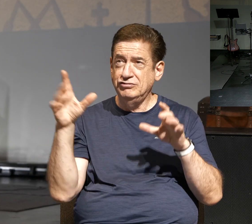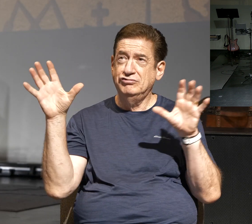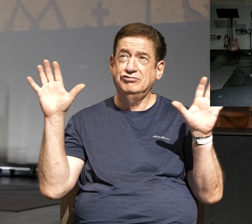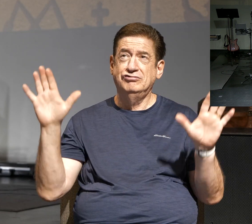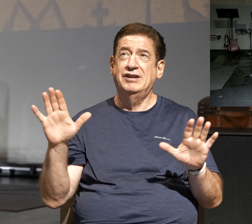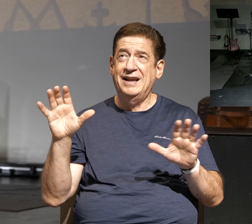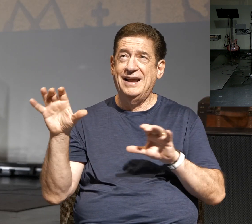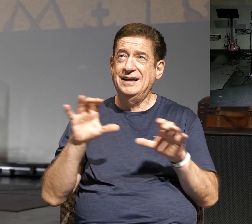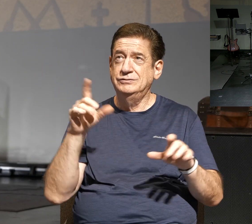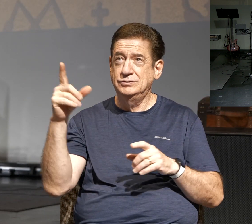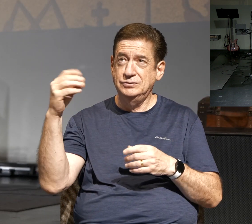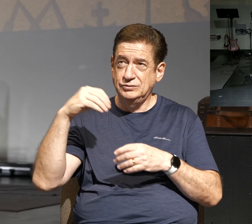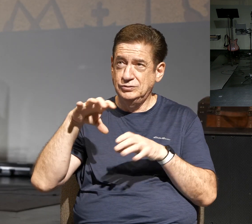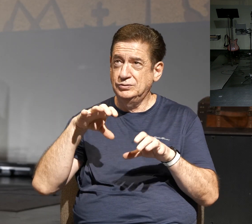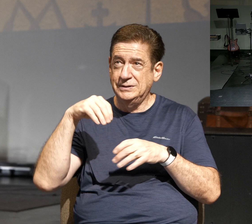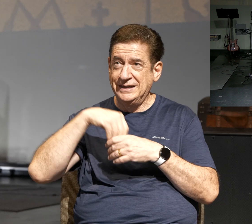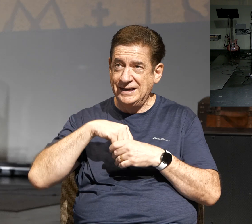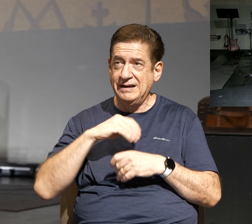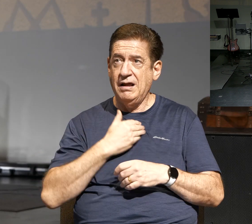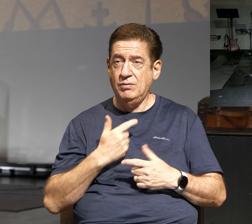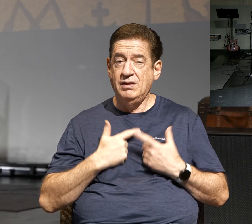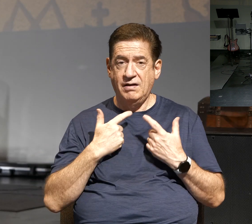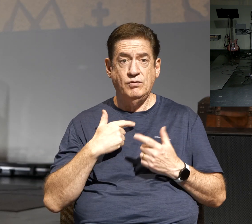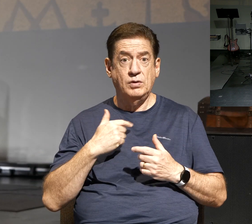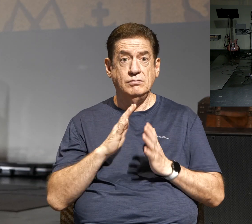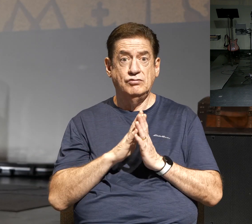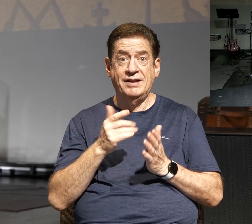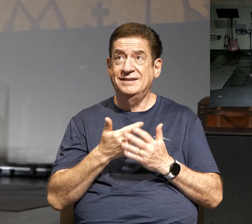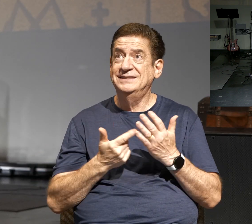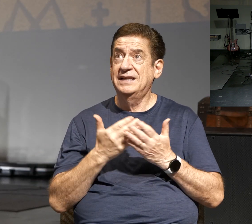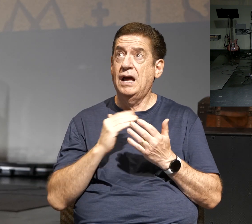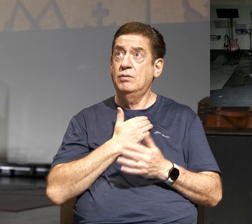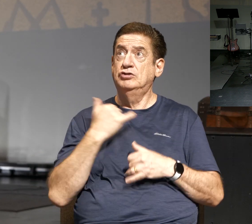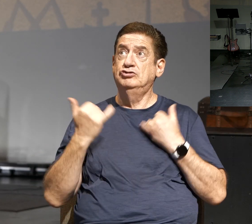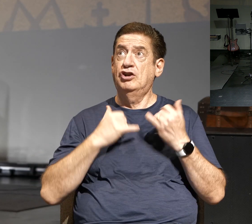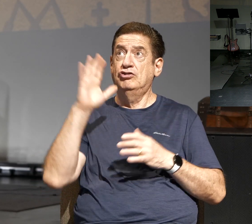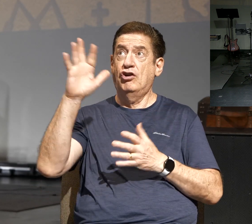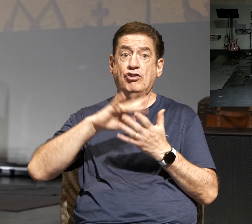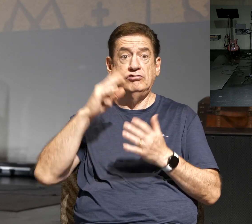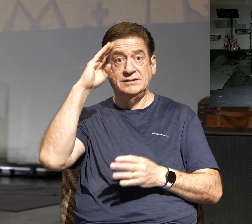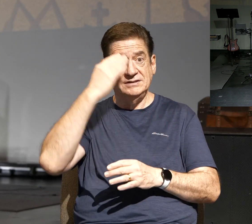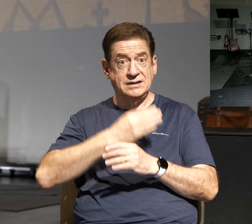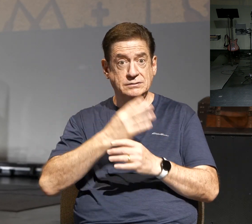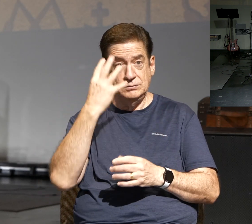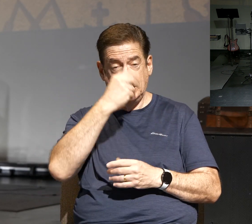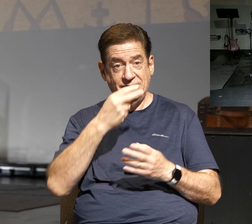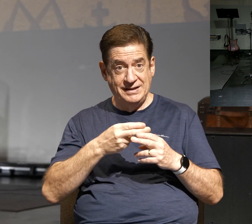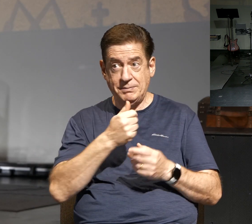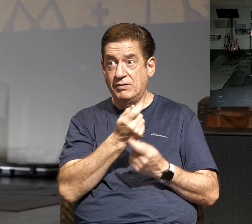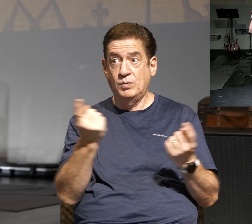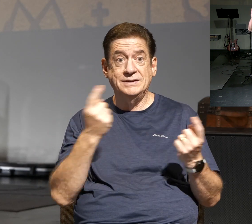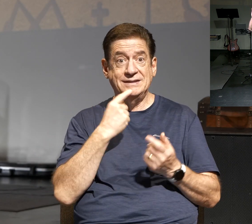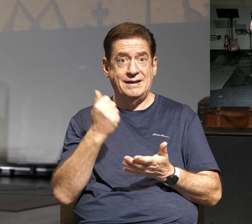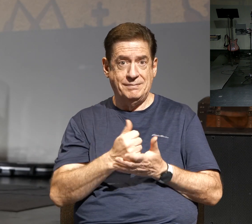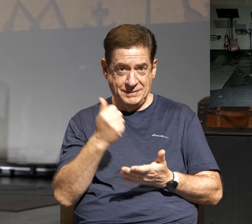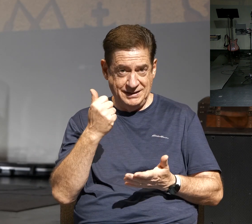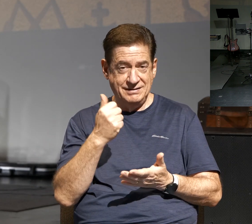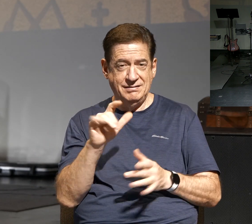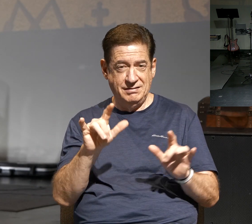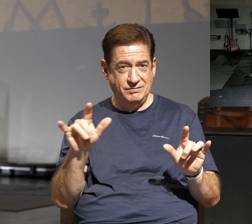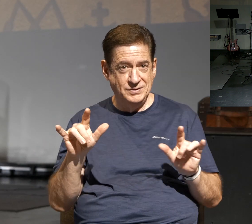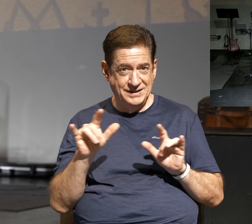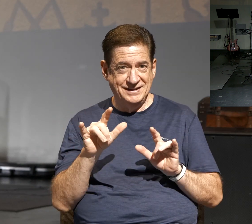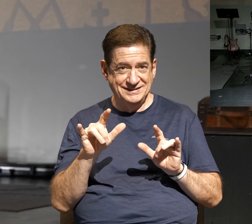pray these things for our joy, your glory, in your Son's beautiful name. And everyone said, amen. Amen. Love you guys.